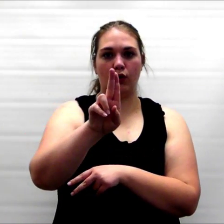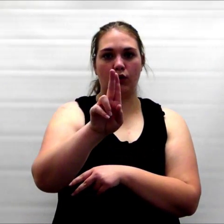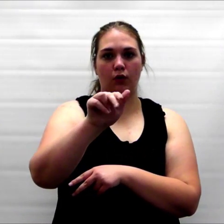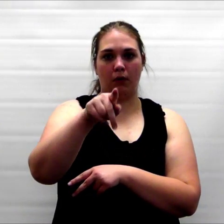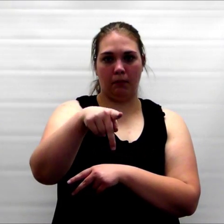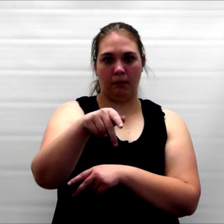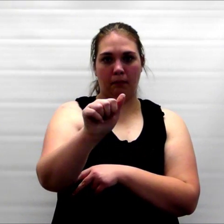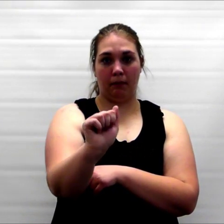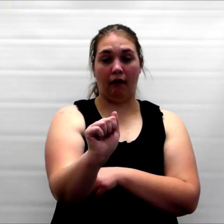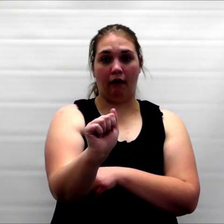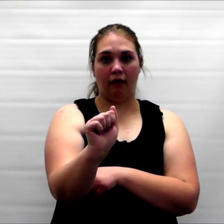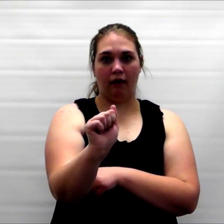is the pupa,